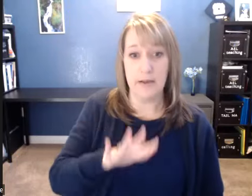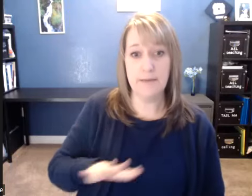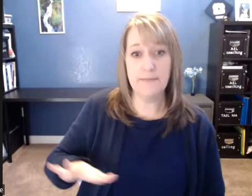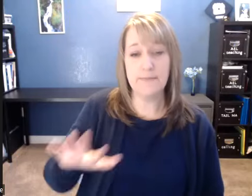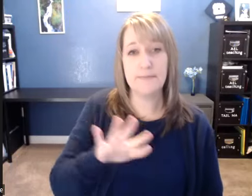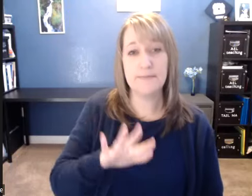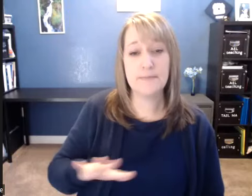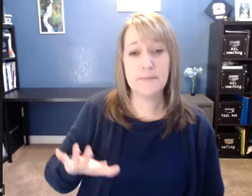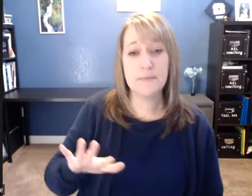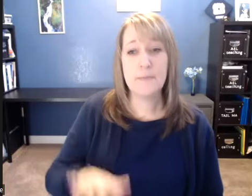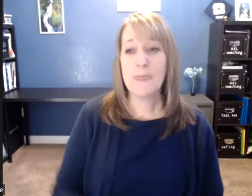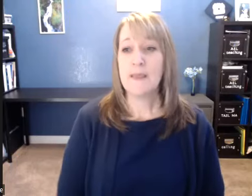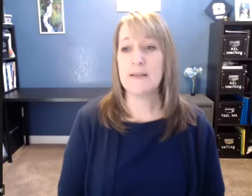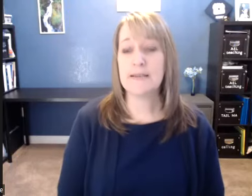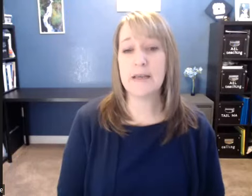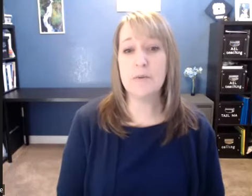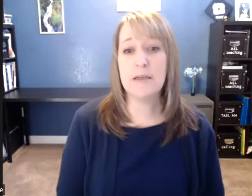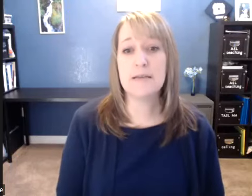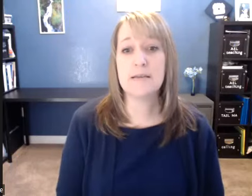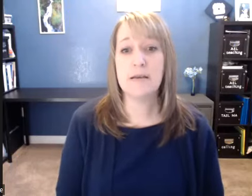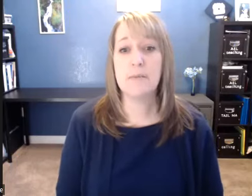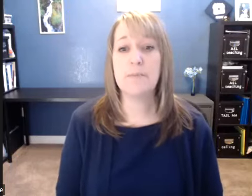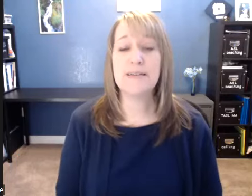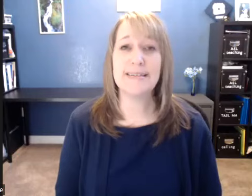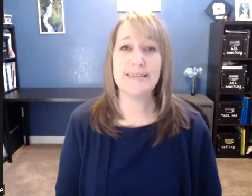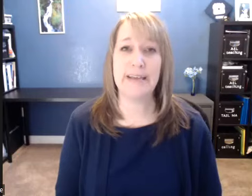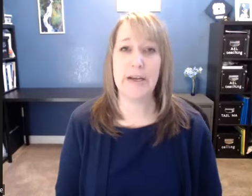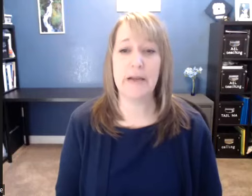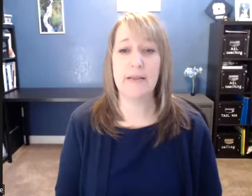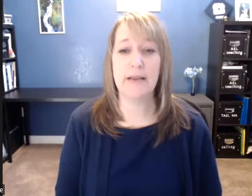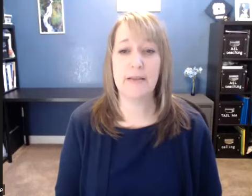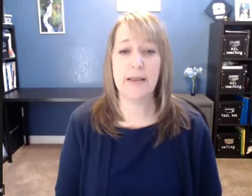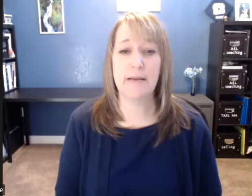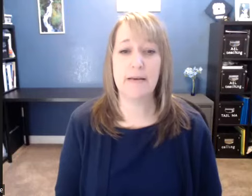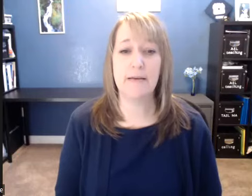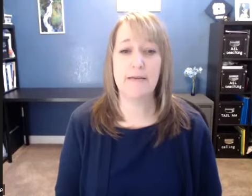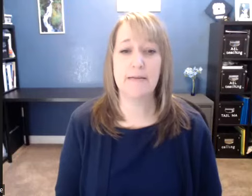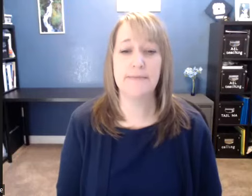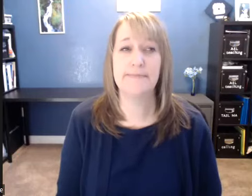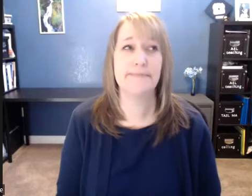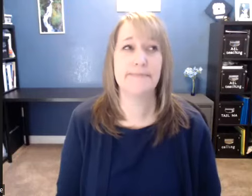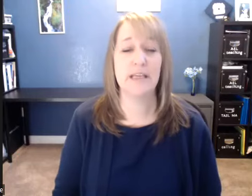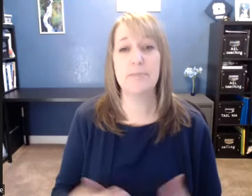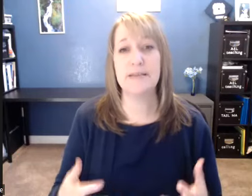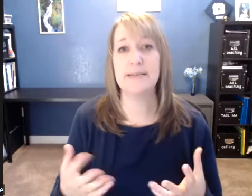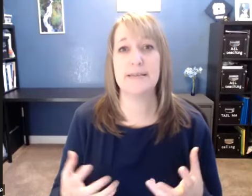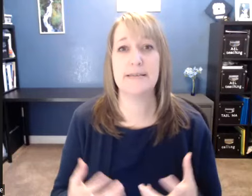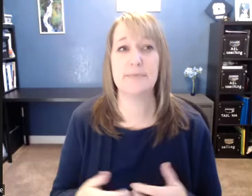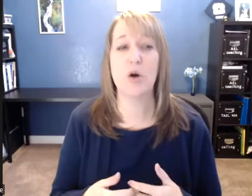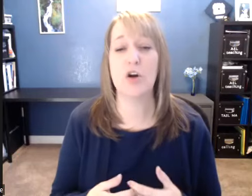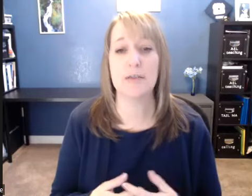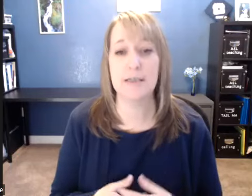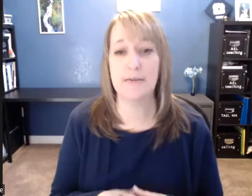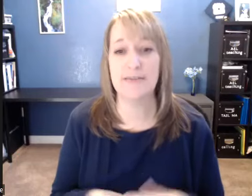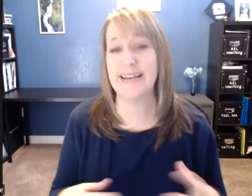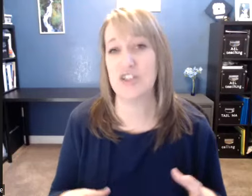area. The second one is business area, like a business part of section